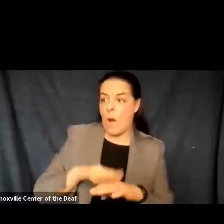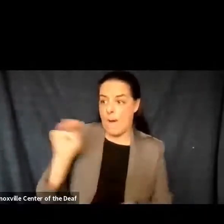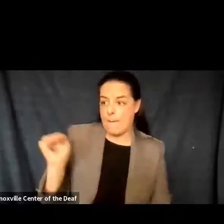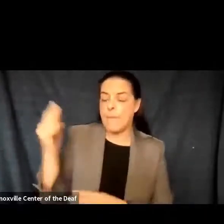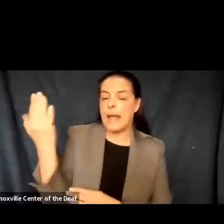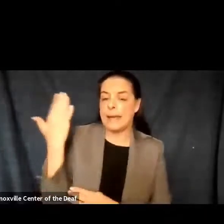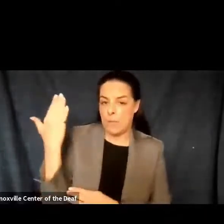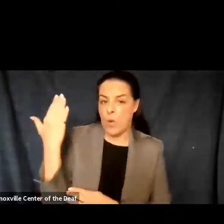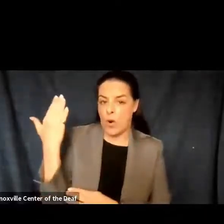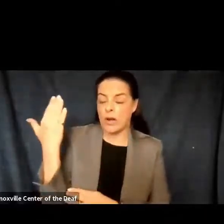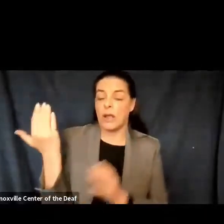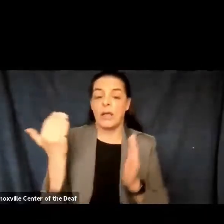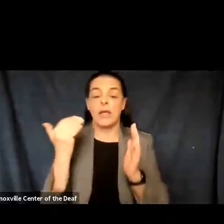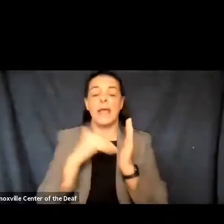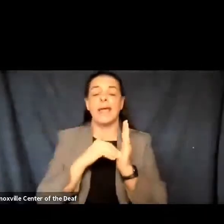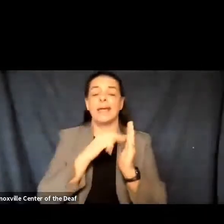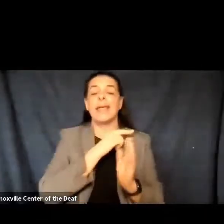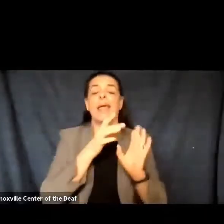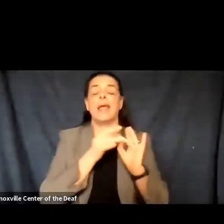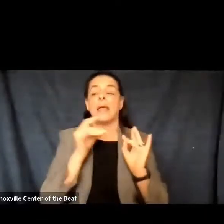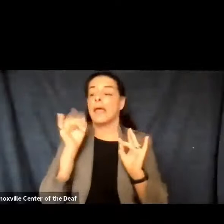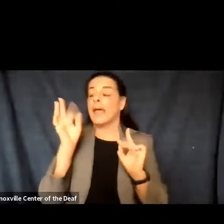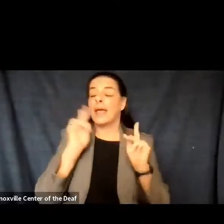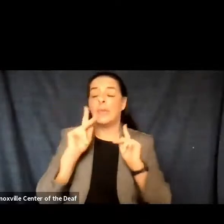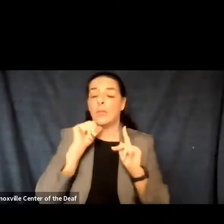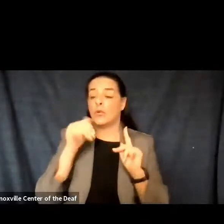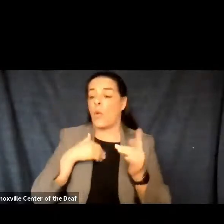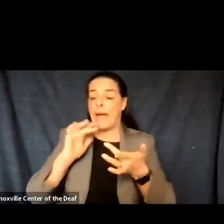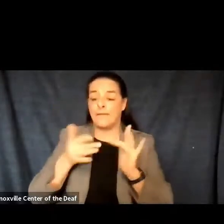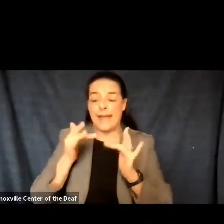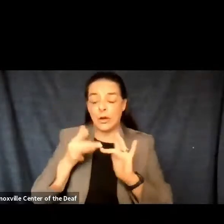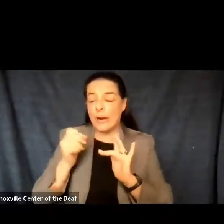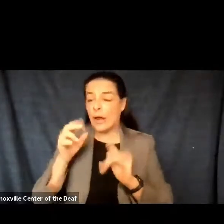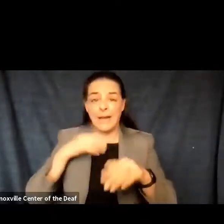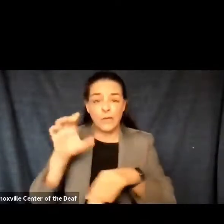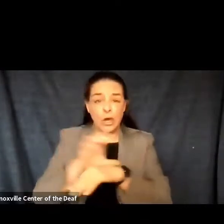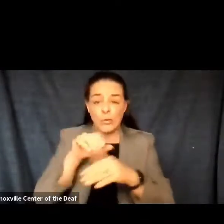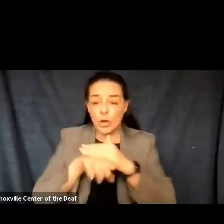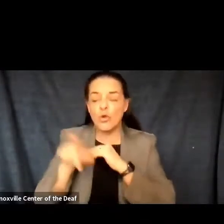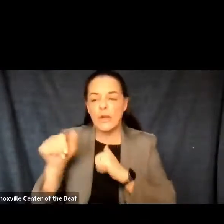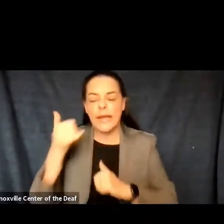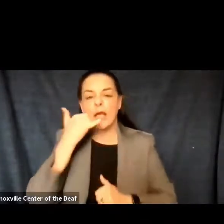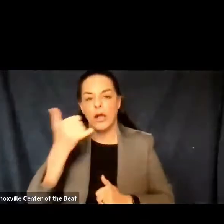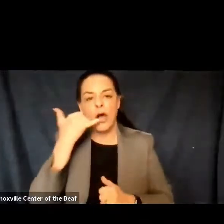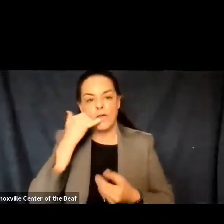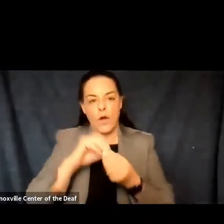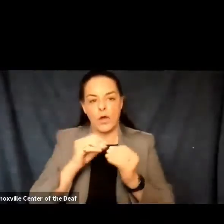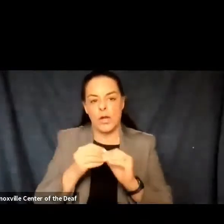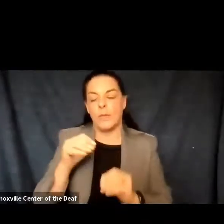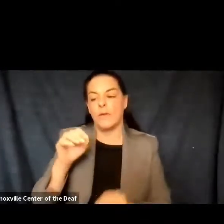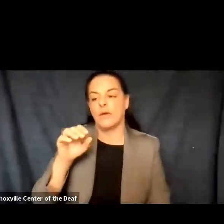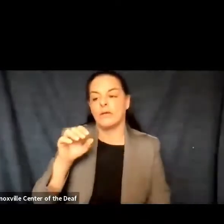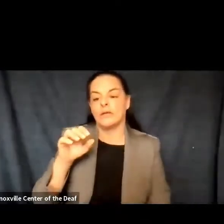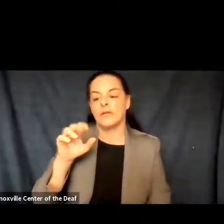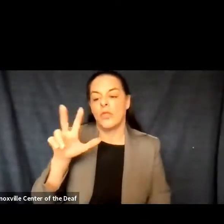again, folks, if they don't have internet or computer access, they can call in our public information line or 311.